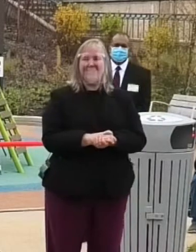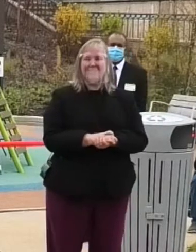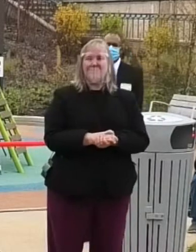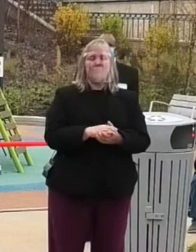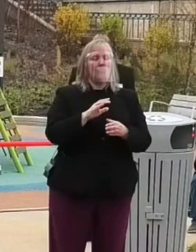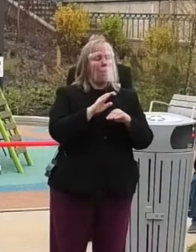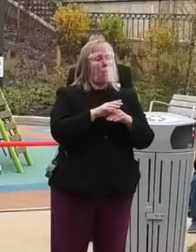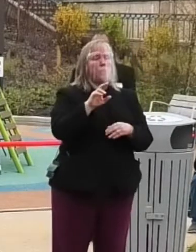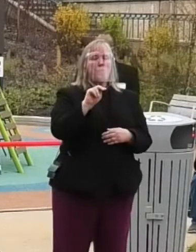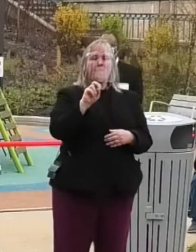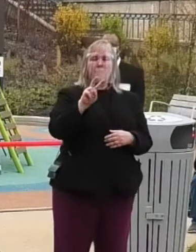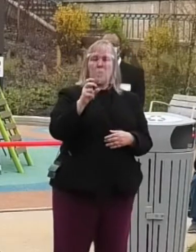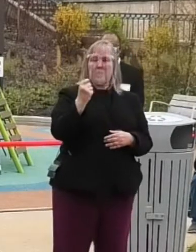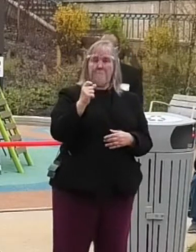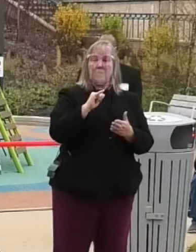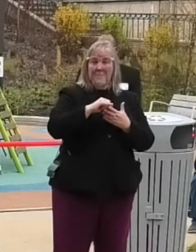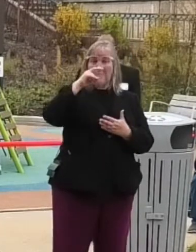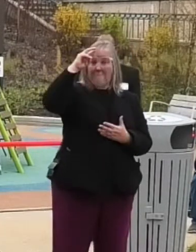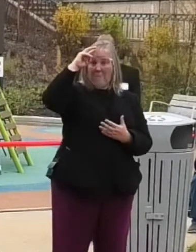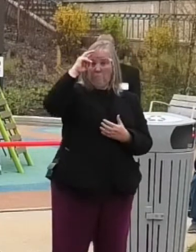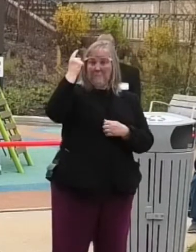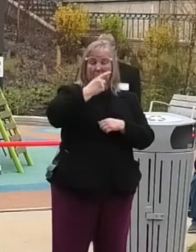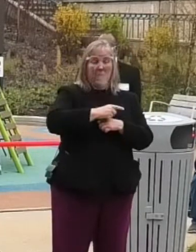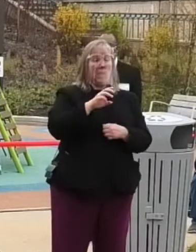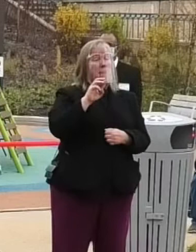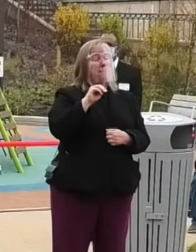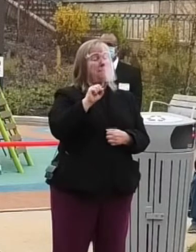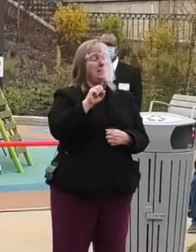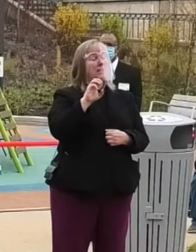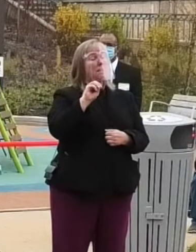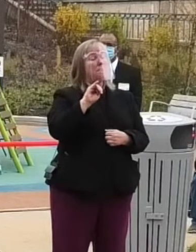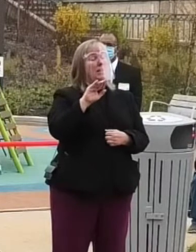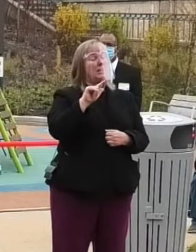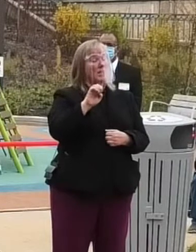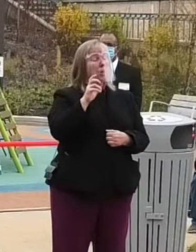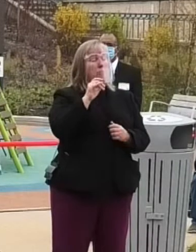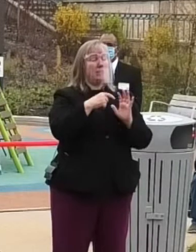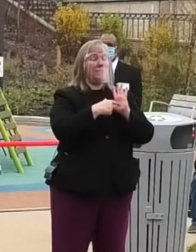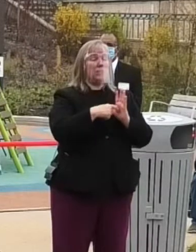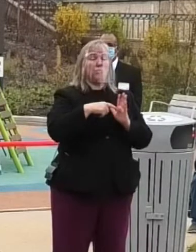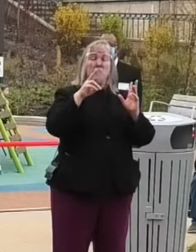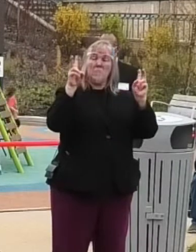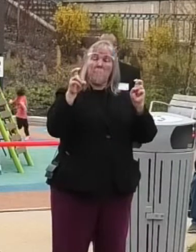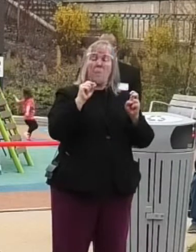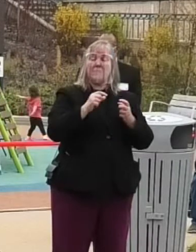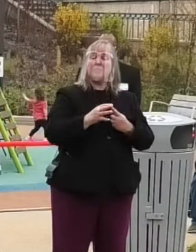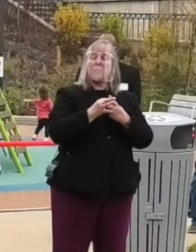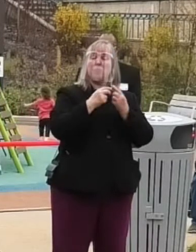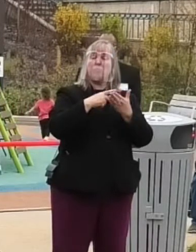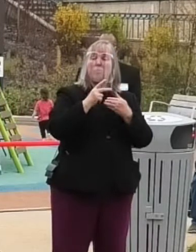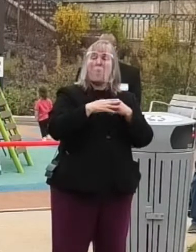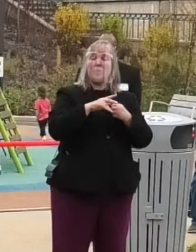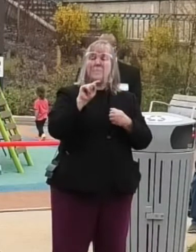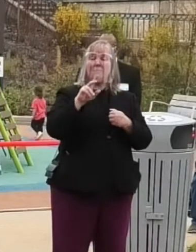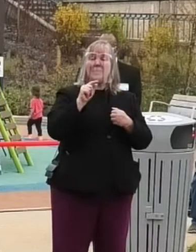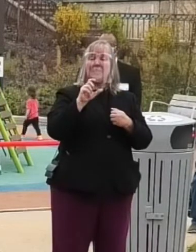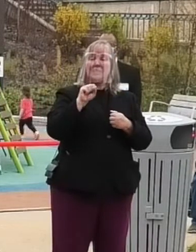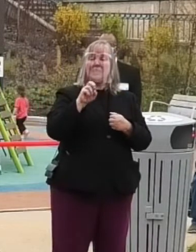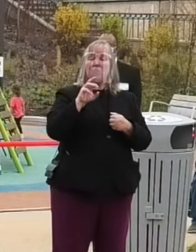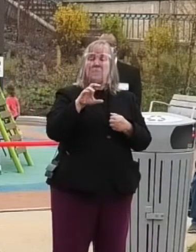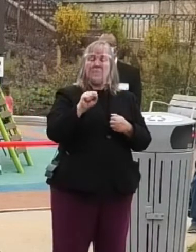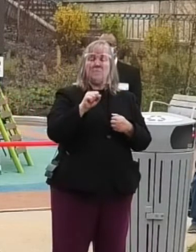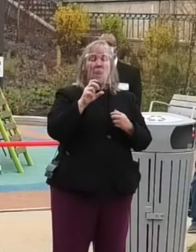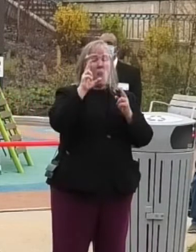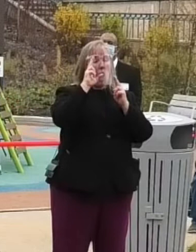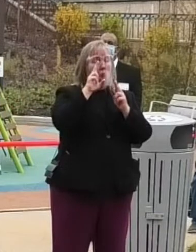On November 11th, which is Veterans Day, Miss Millie will be the feature subject of a special program on the television series Honor